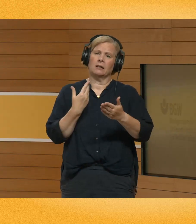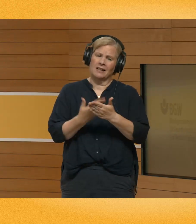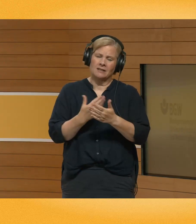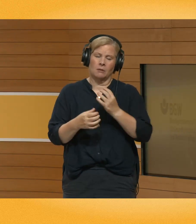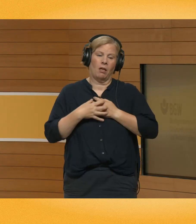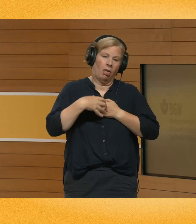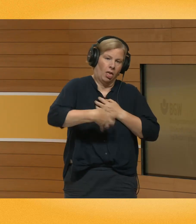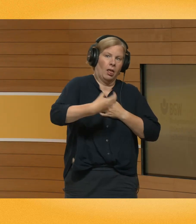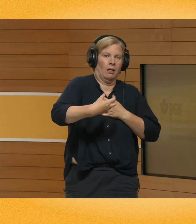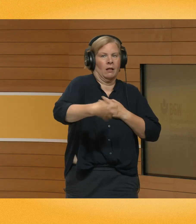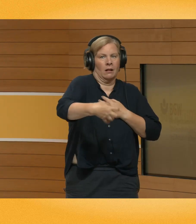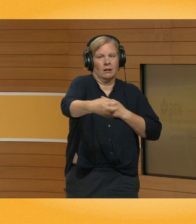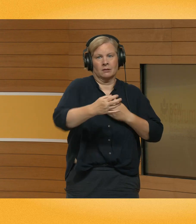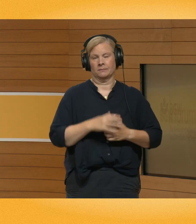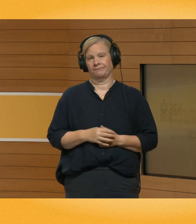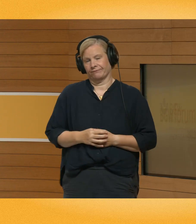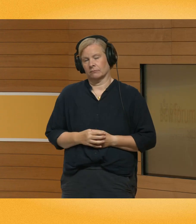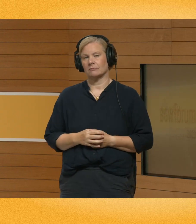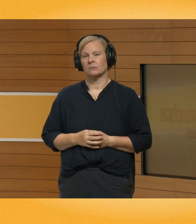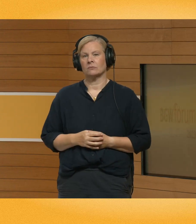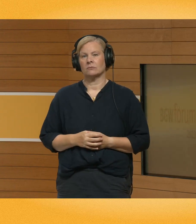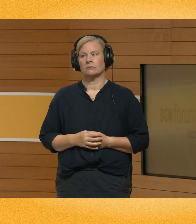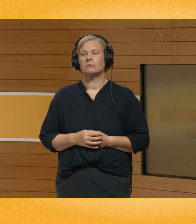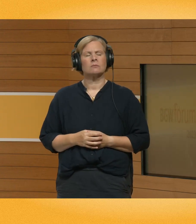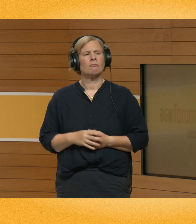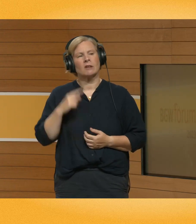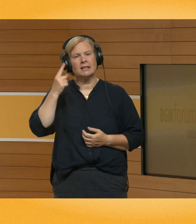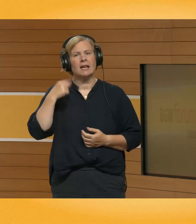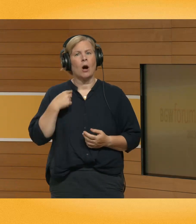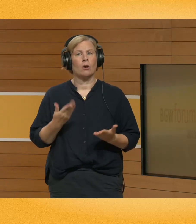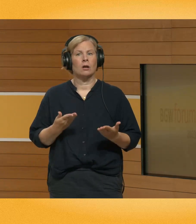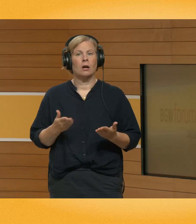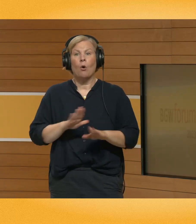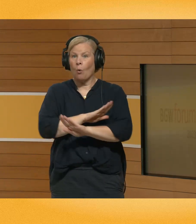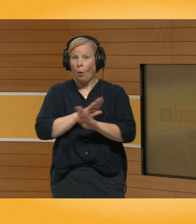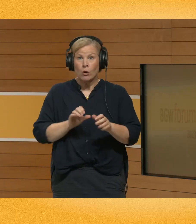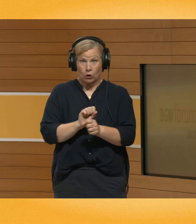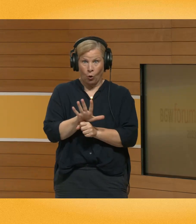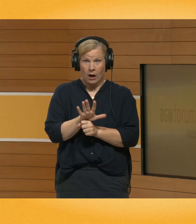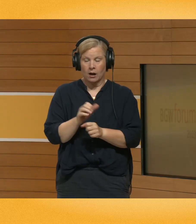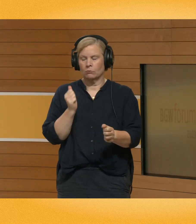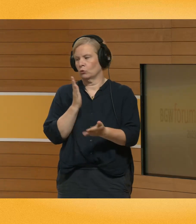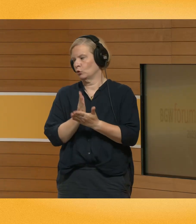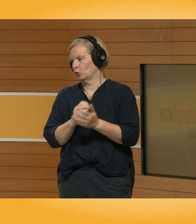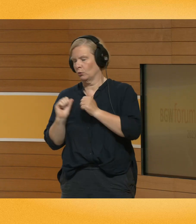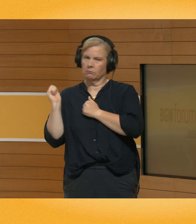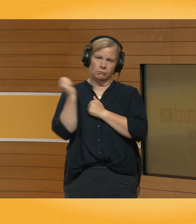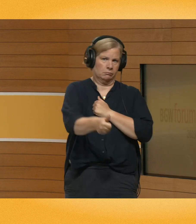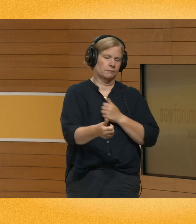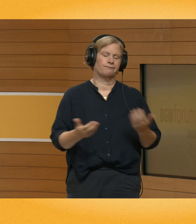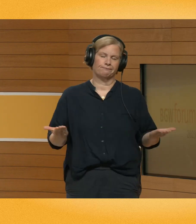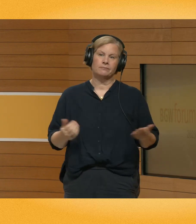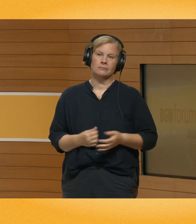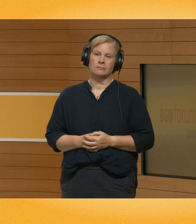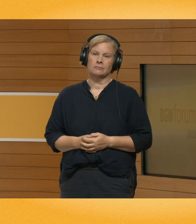that. I think we could be much further if we wouldn't have COVID. But COVID is no